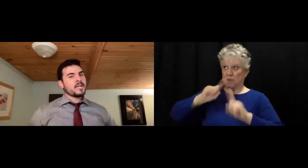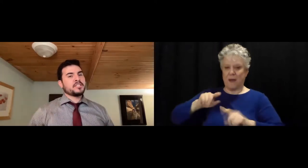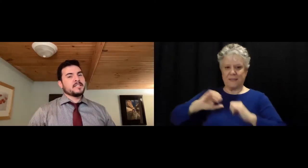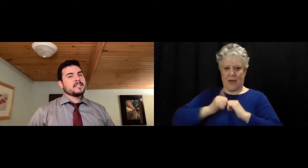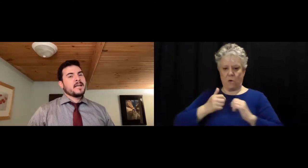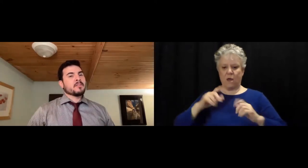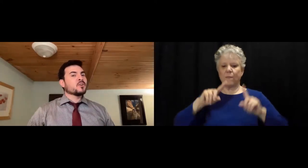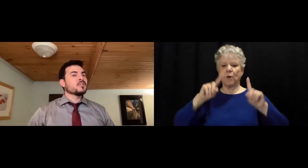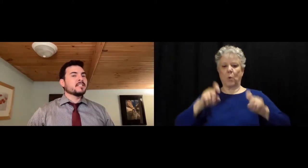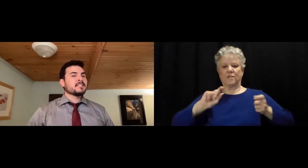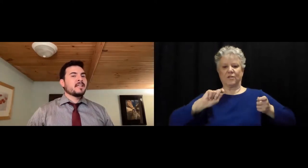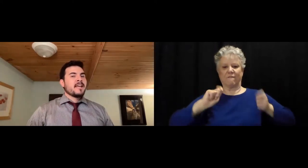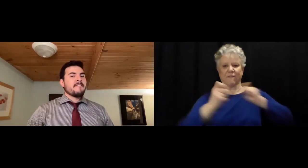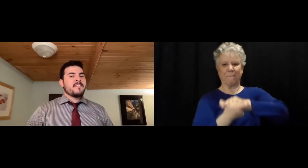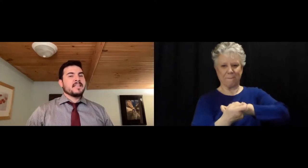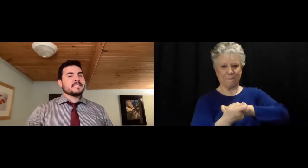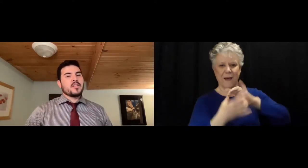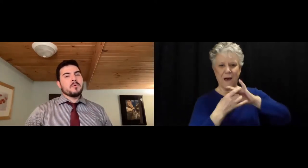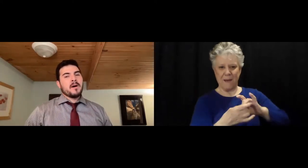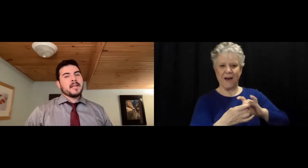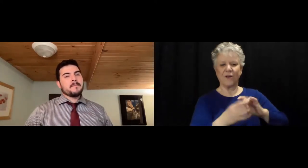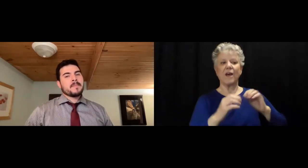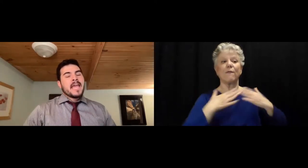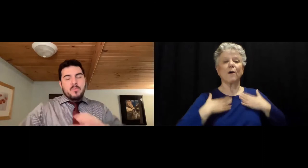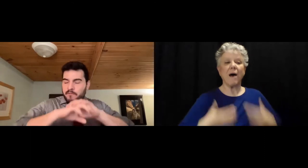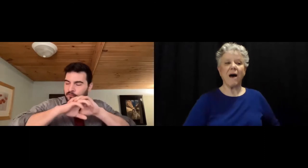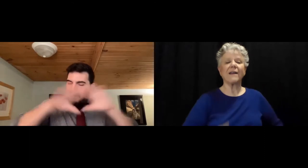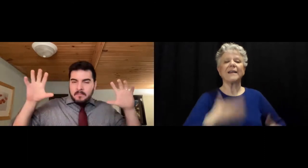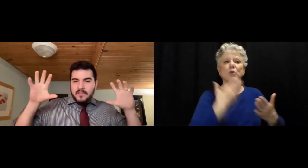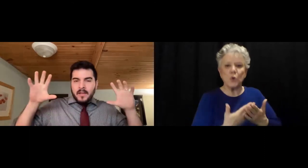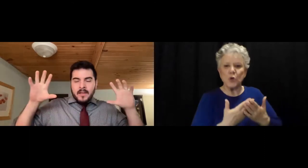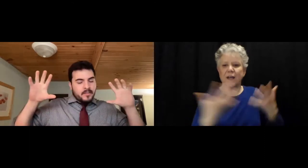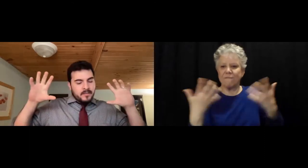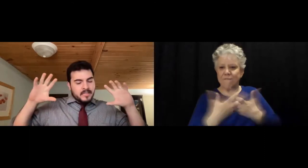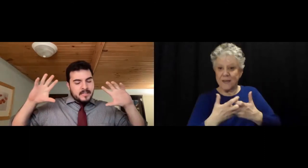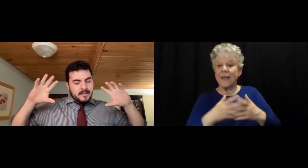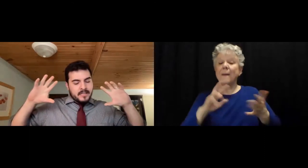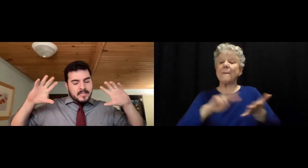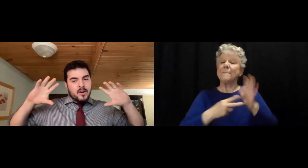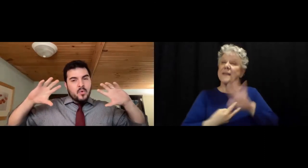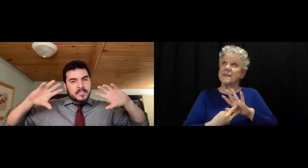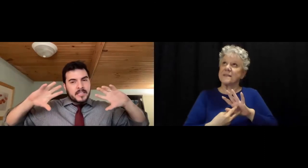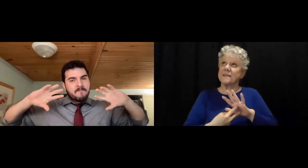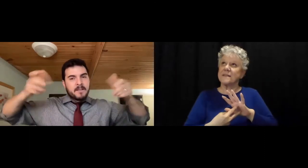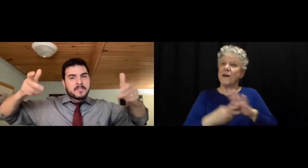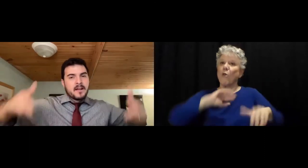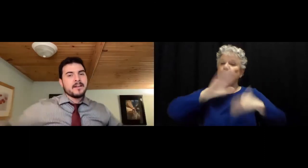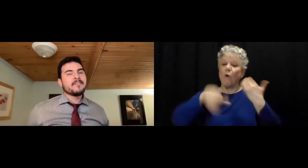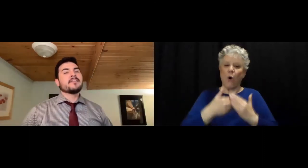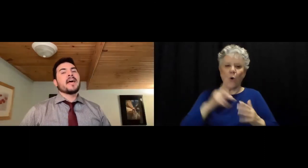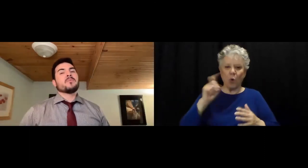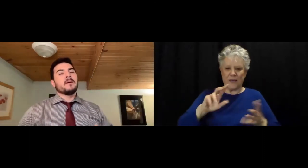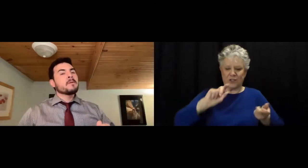the question about the goodness and fittingness of the human body. He reframes the entire question and flips